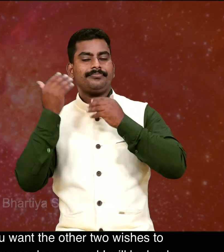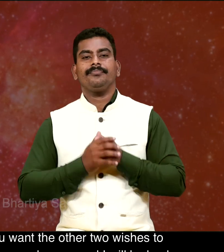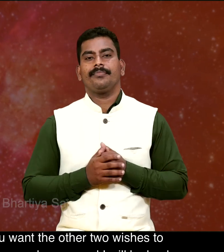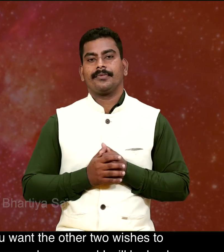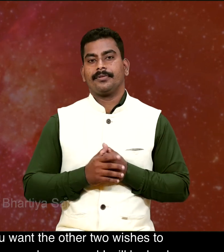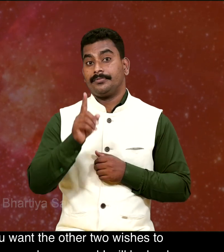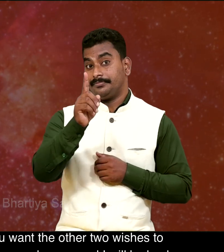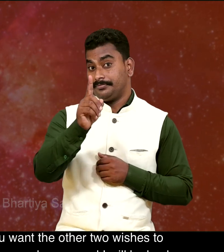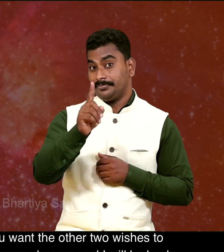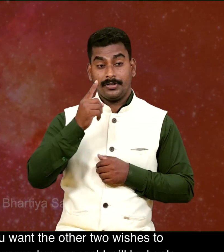me and I will be back."